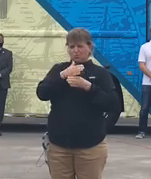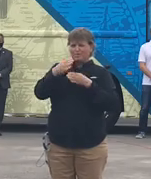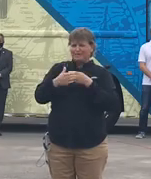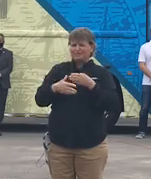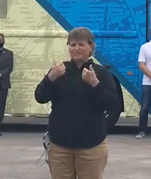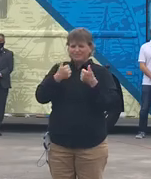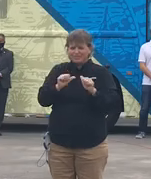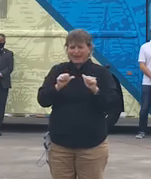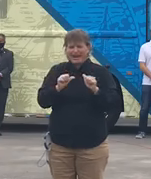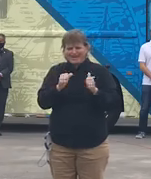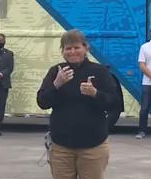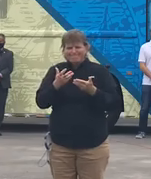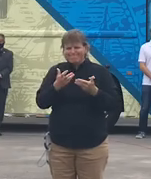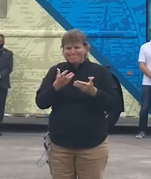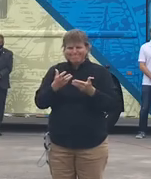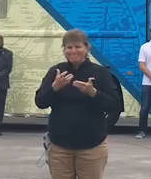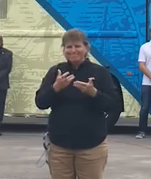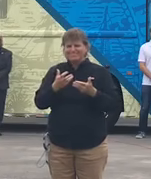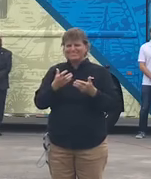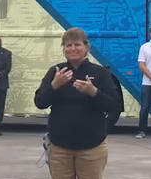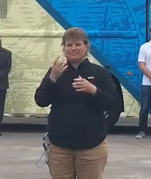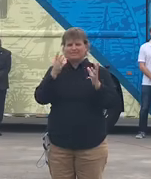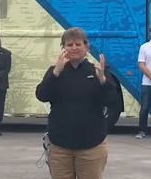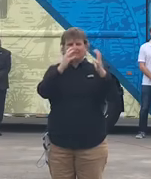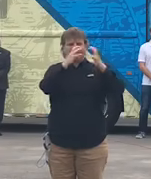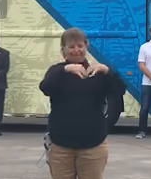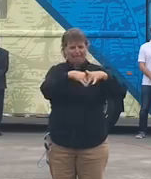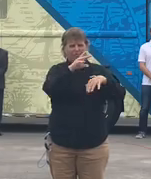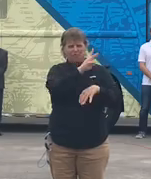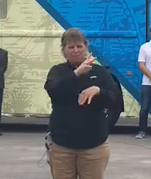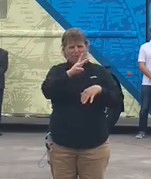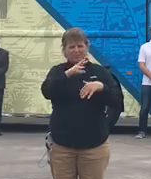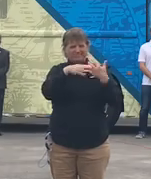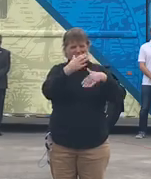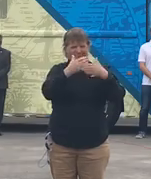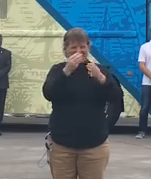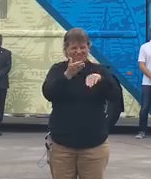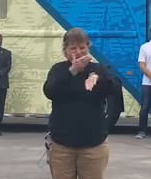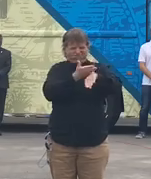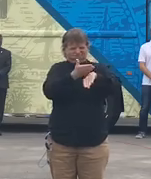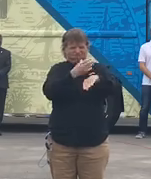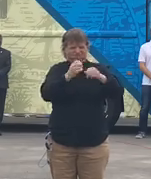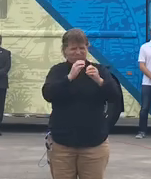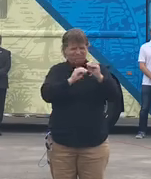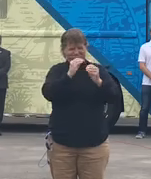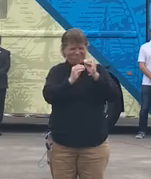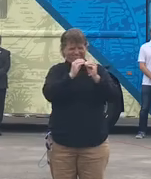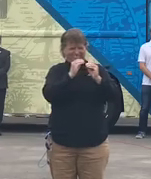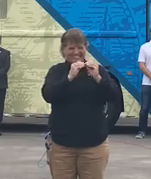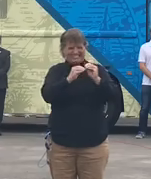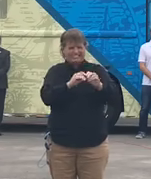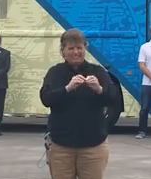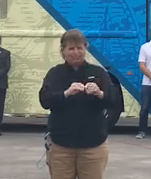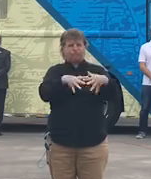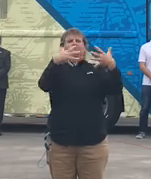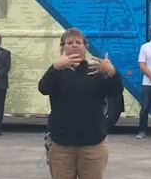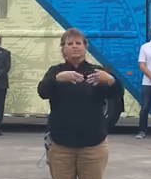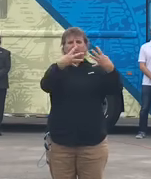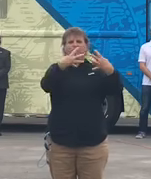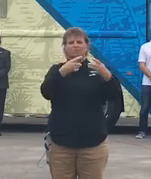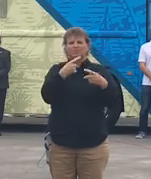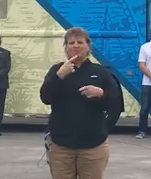can use it to process. So they processed between 400,000 and 500,000 payments just this past weekend. They